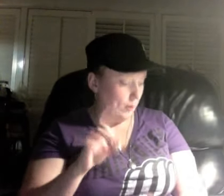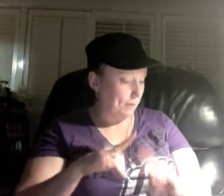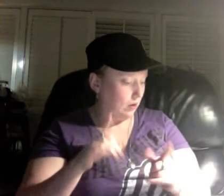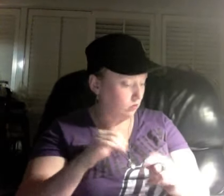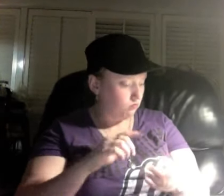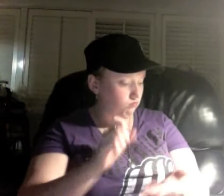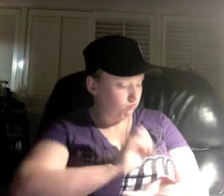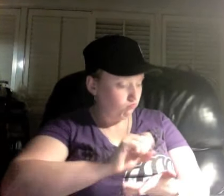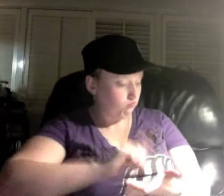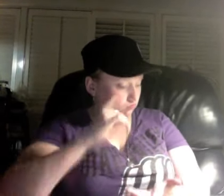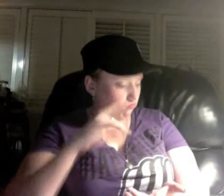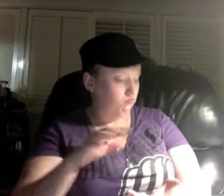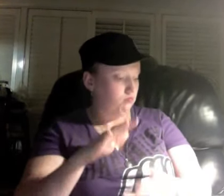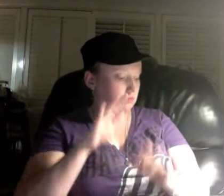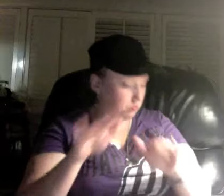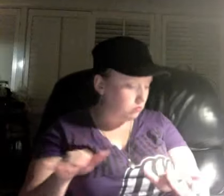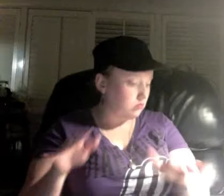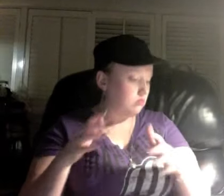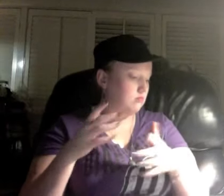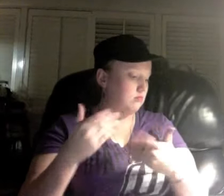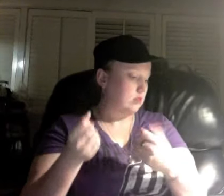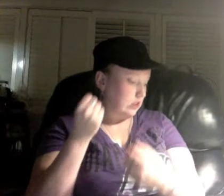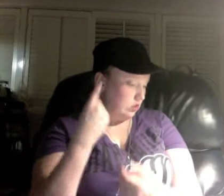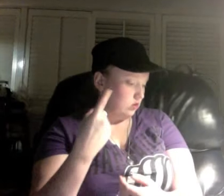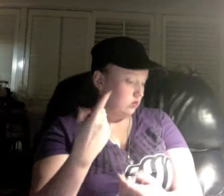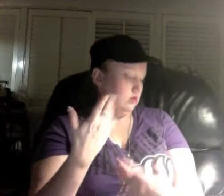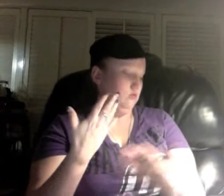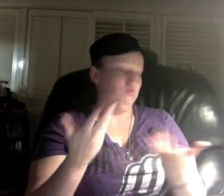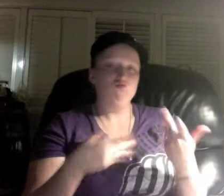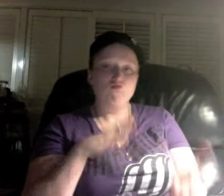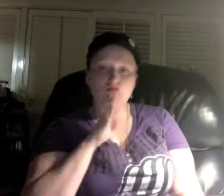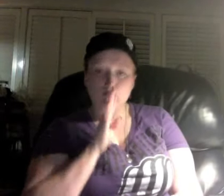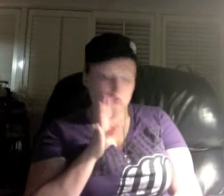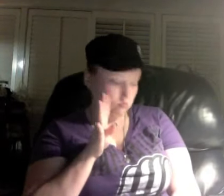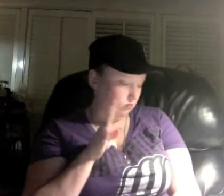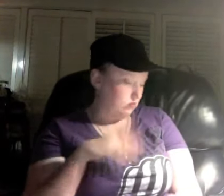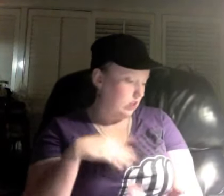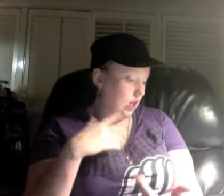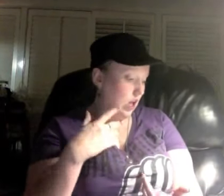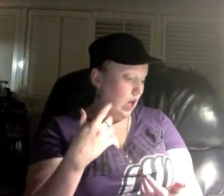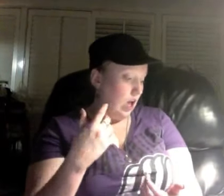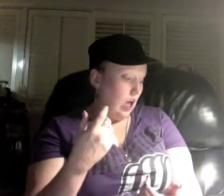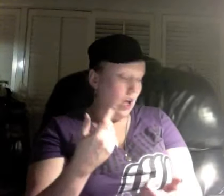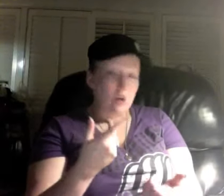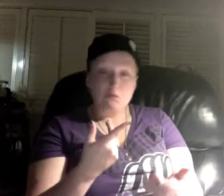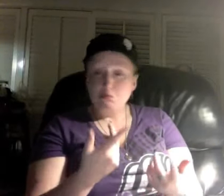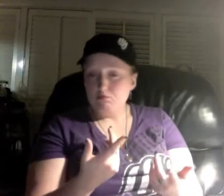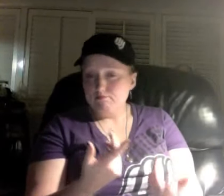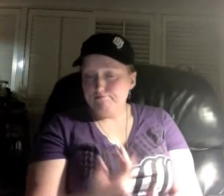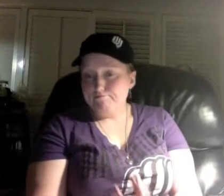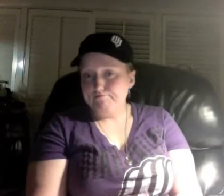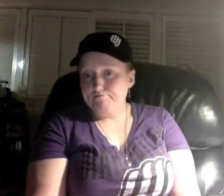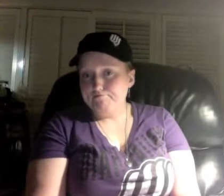their sick grandmother, or they want to pray that like their flower grows tomorrow, and simple things like that, like that kids want to pray for.